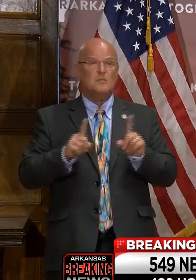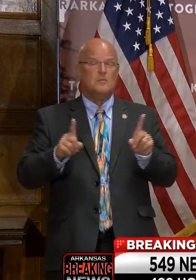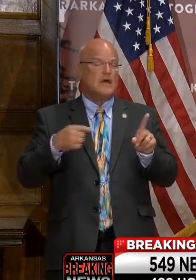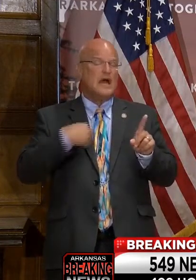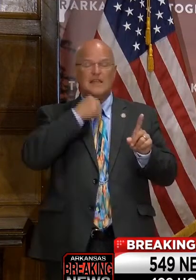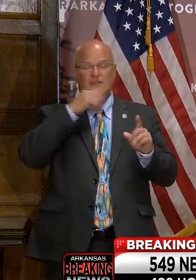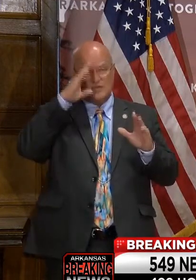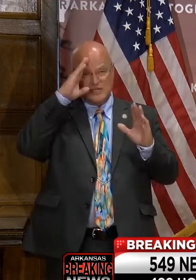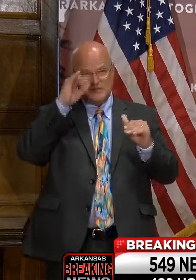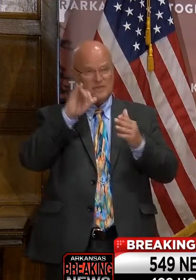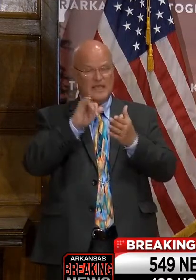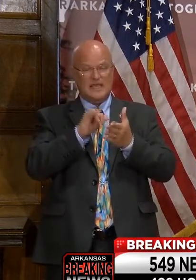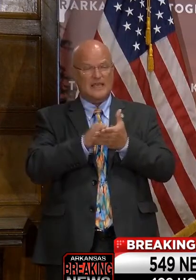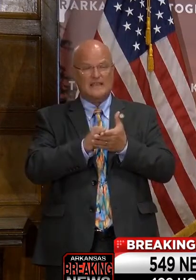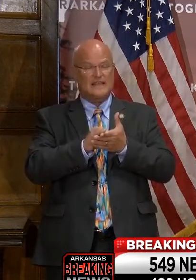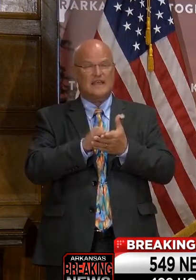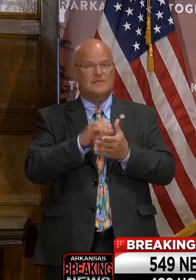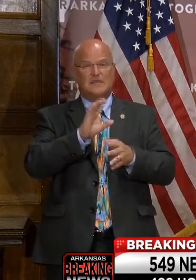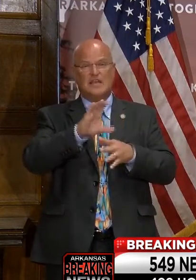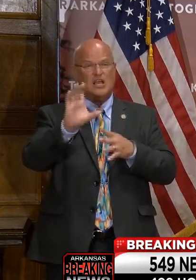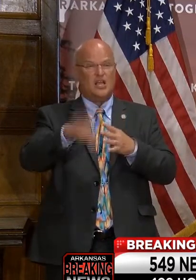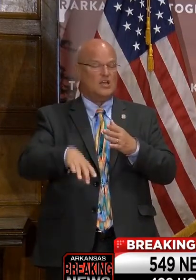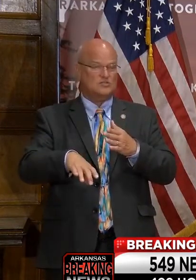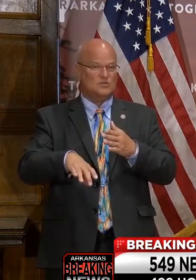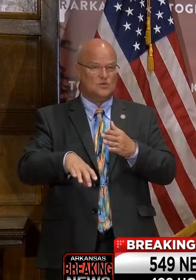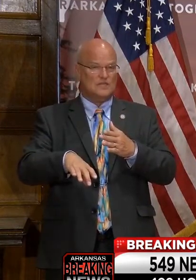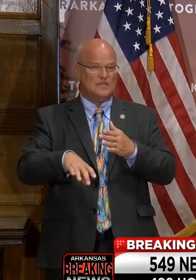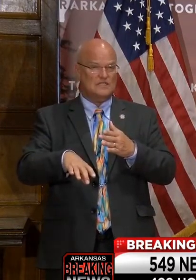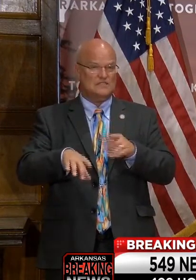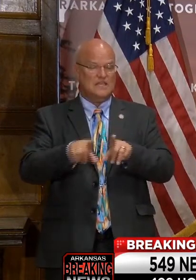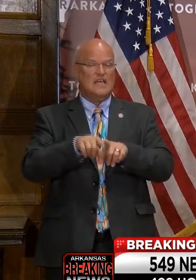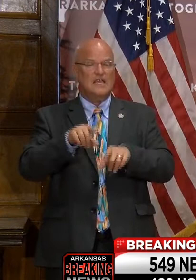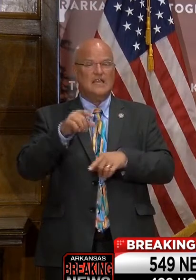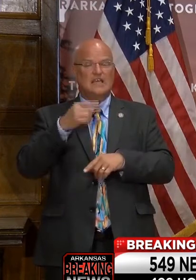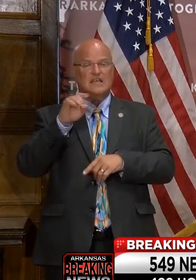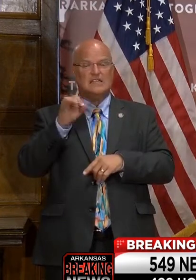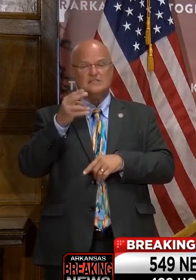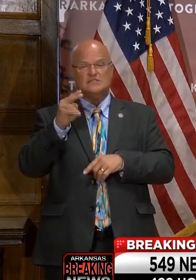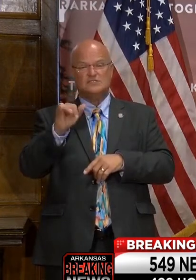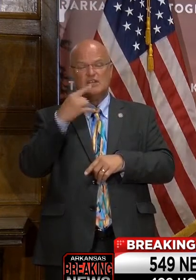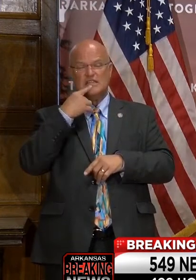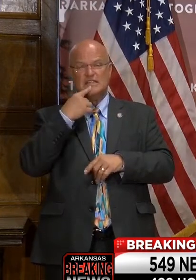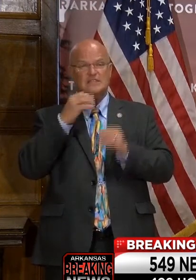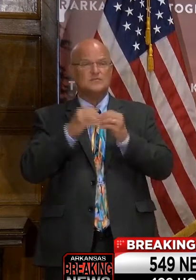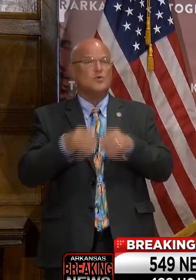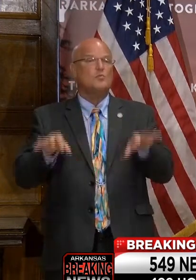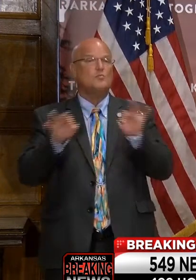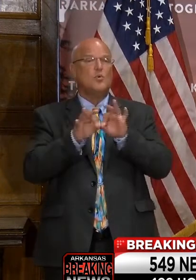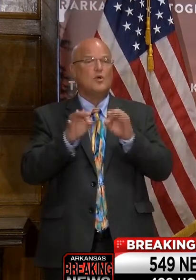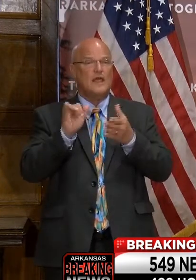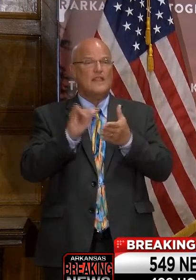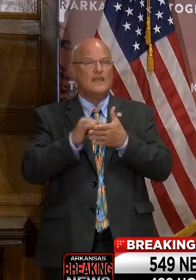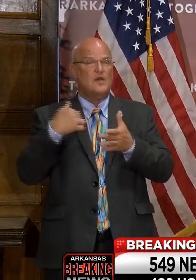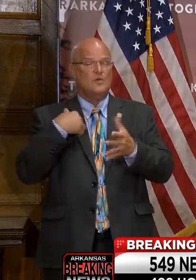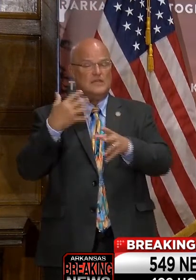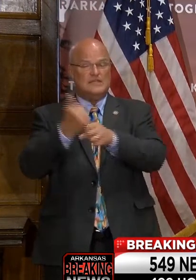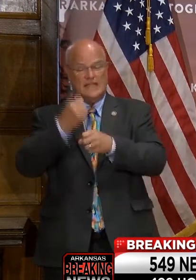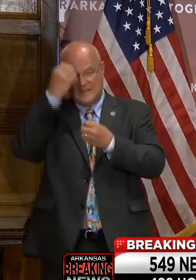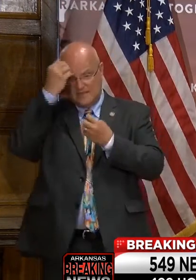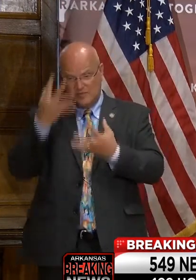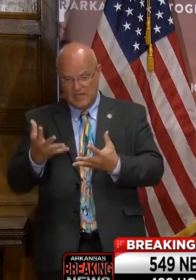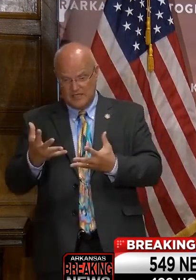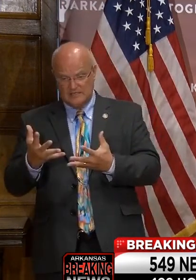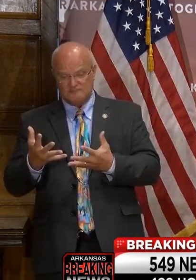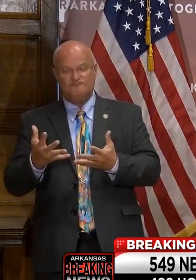don't expect that to be a consequence. As Johnny said, it's more important that we take the information